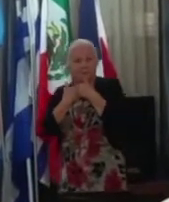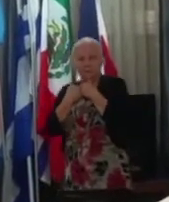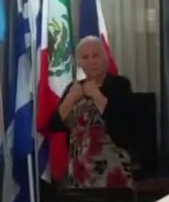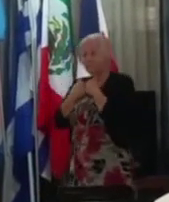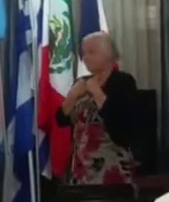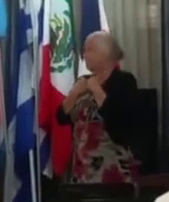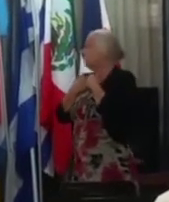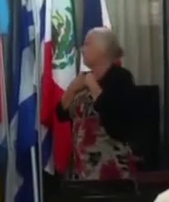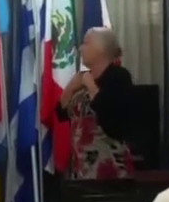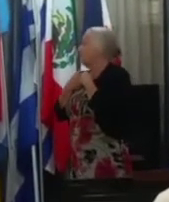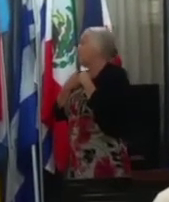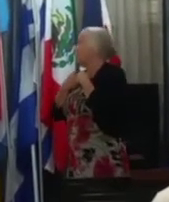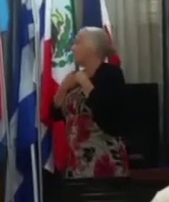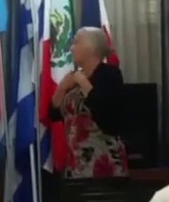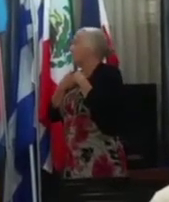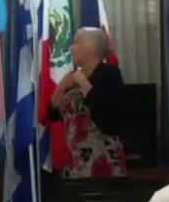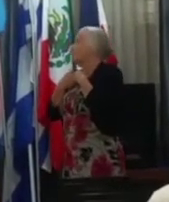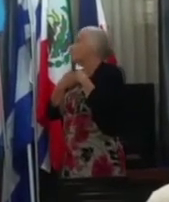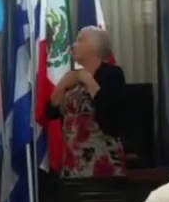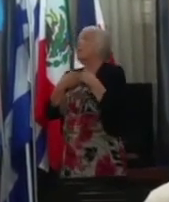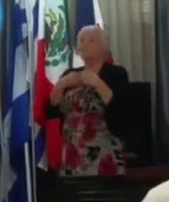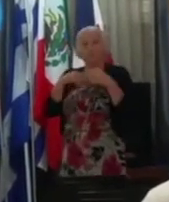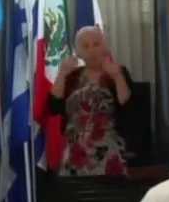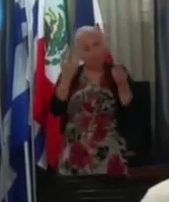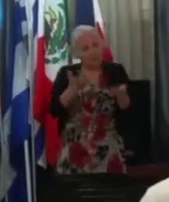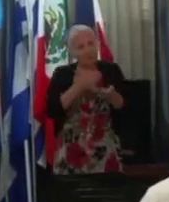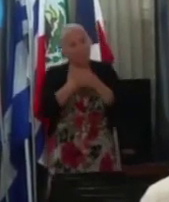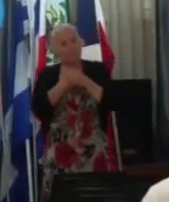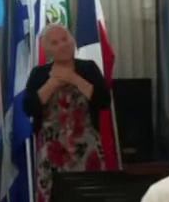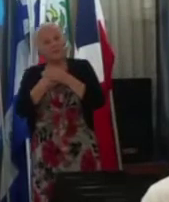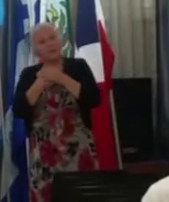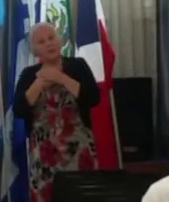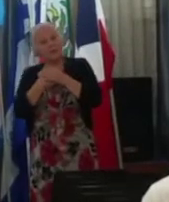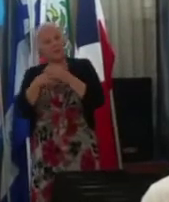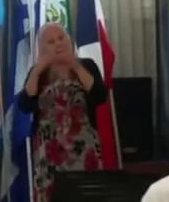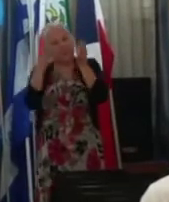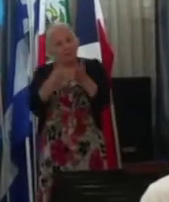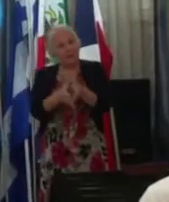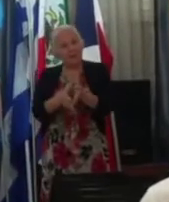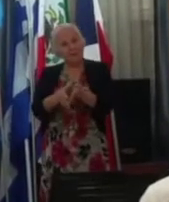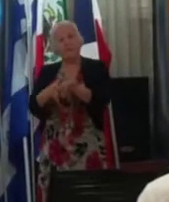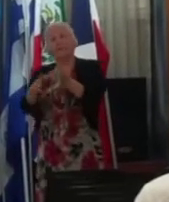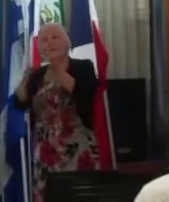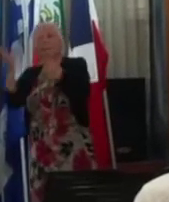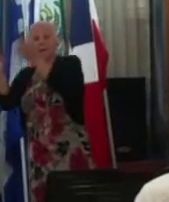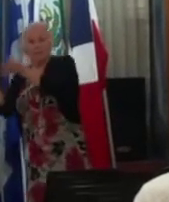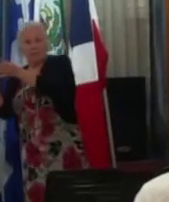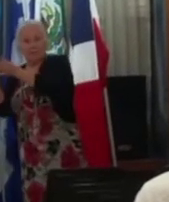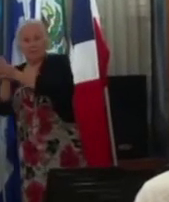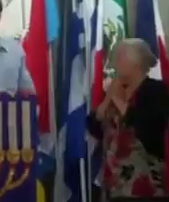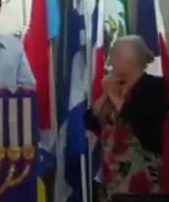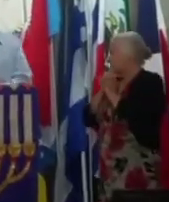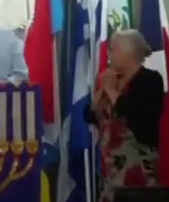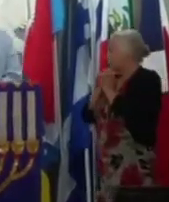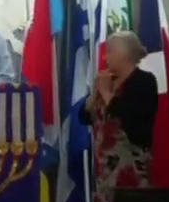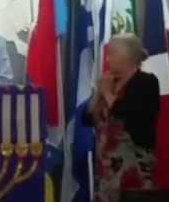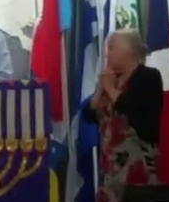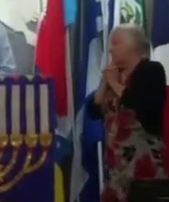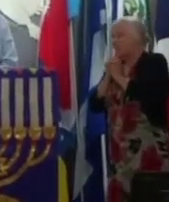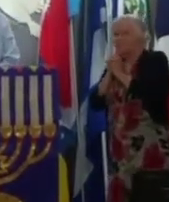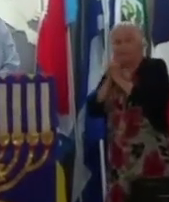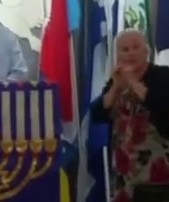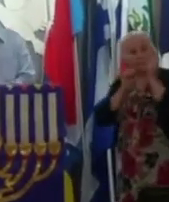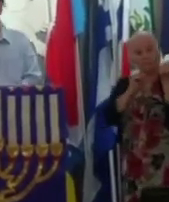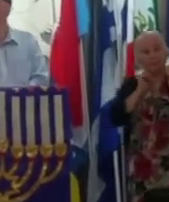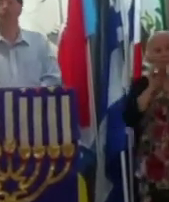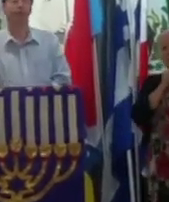en mi vida. That's why I call my ministry Signs and Wonders. Por eso que yo llamo mi ministerio Señales y Maravillas. Back in